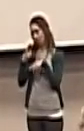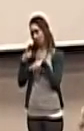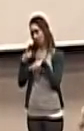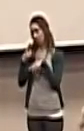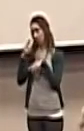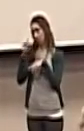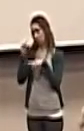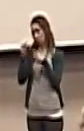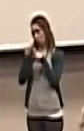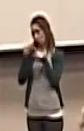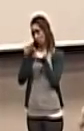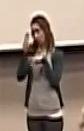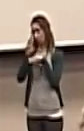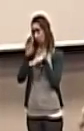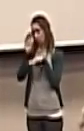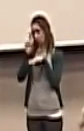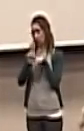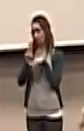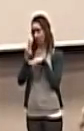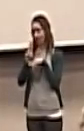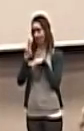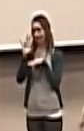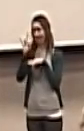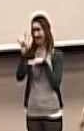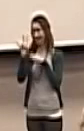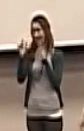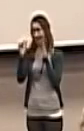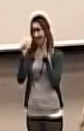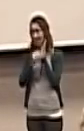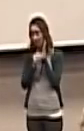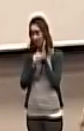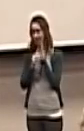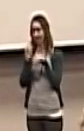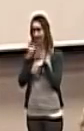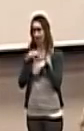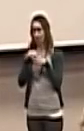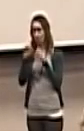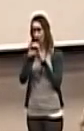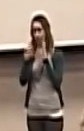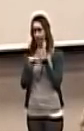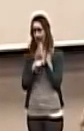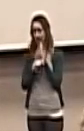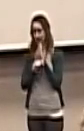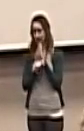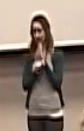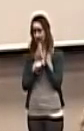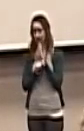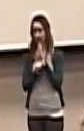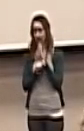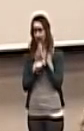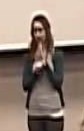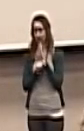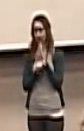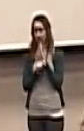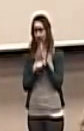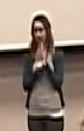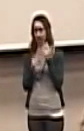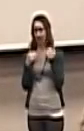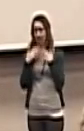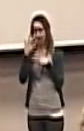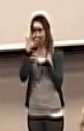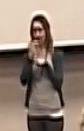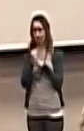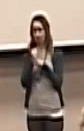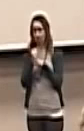is often referred to as the tetragrammaton. Nice little Greek expression for 4 letters. 4 letters made up his